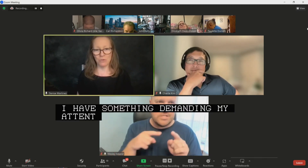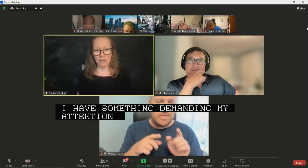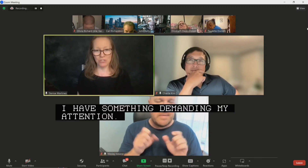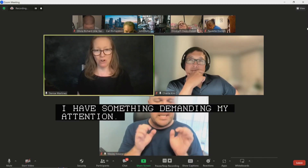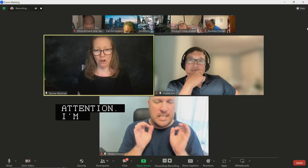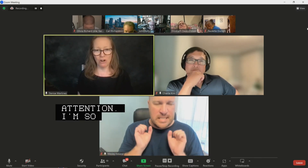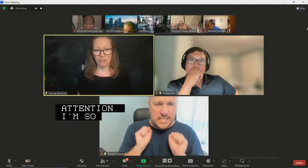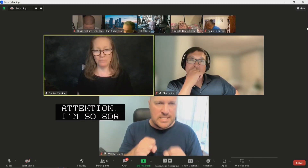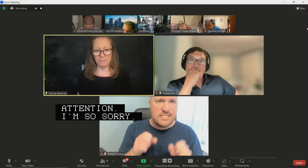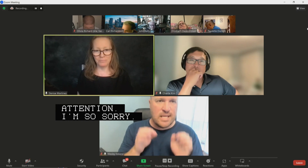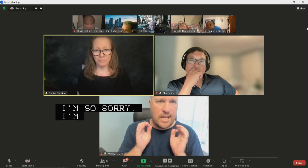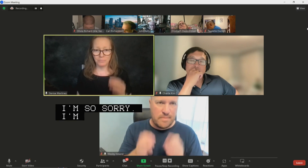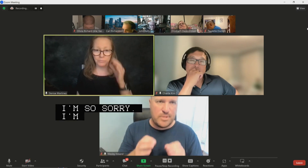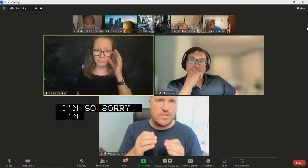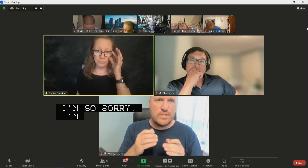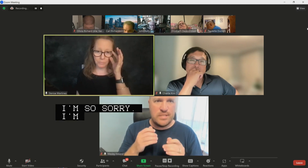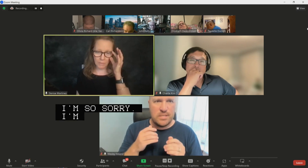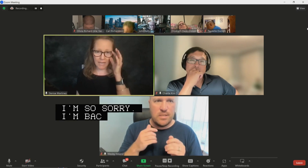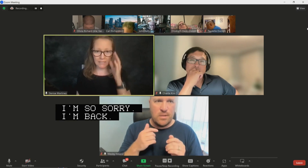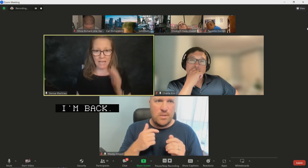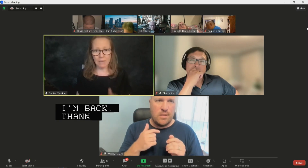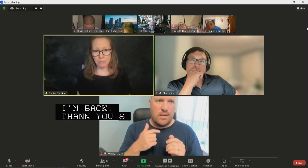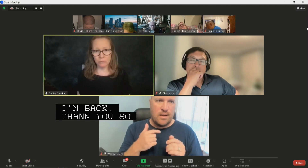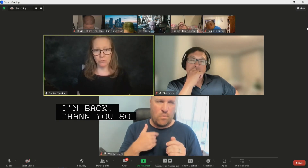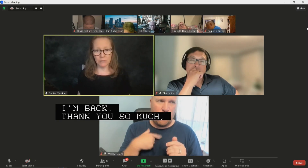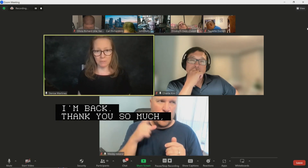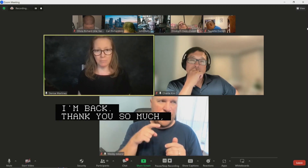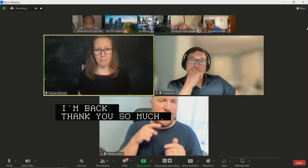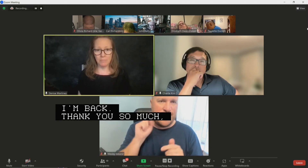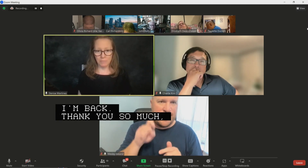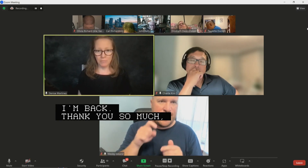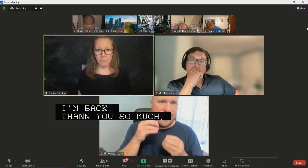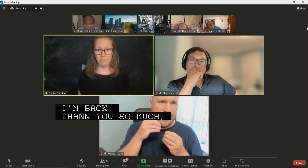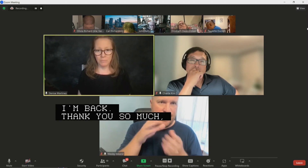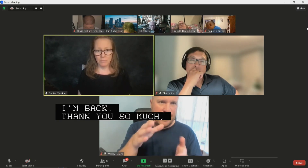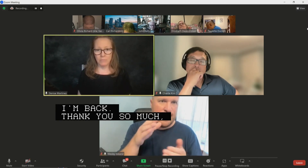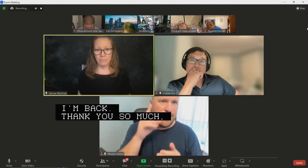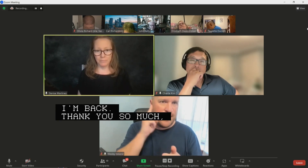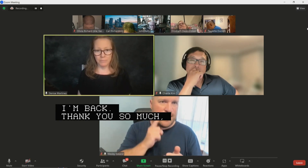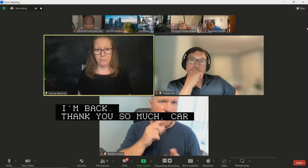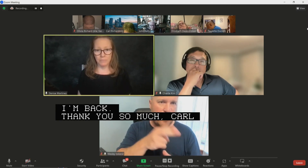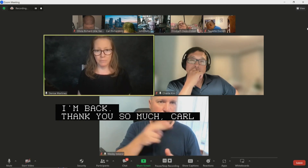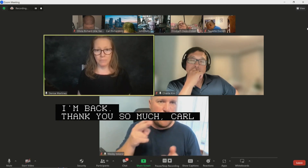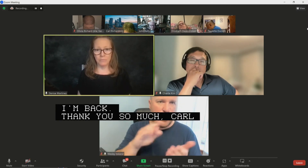you so much, Carl. Yes, absolutely.